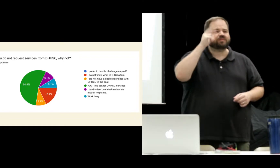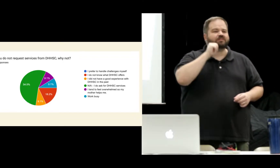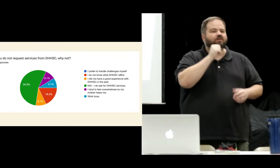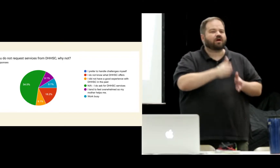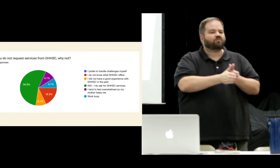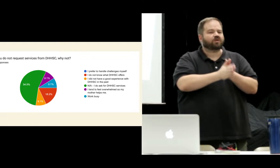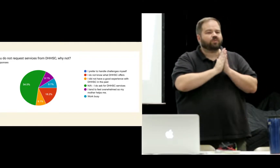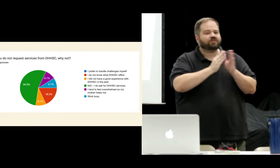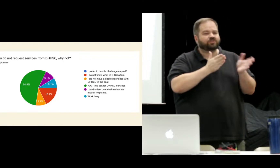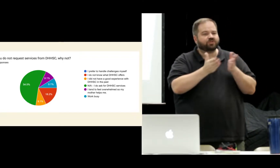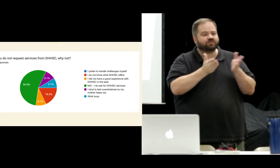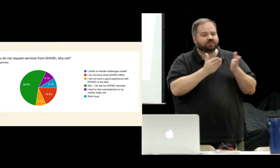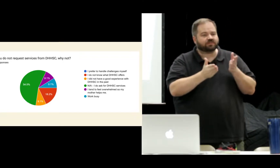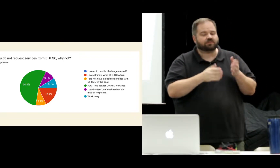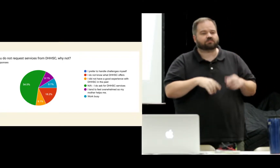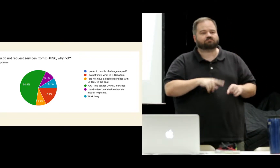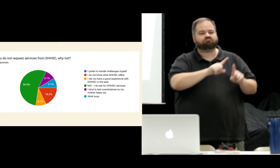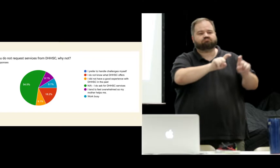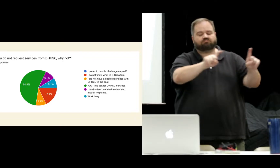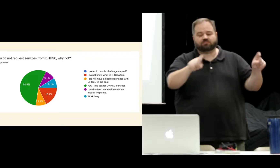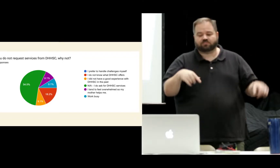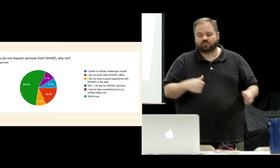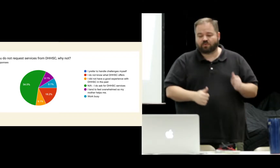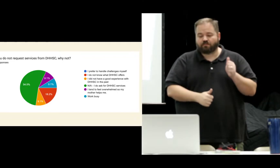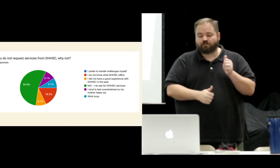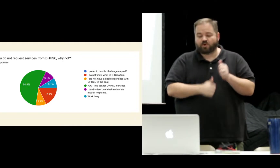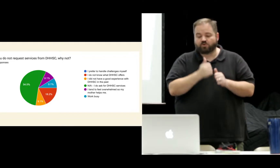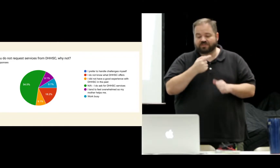if you do not request services from DHSC, why not?